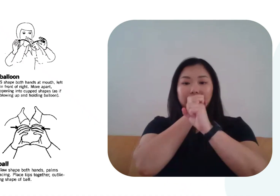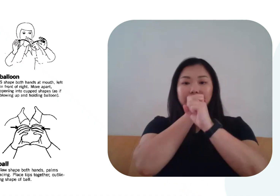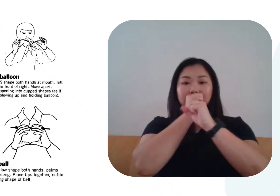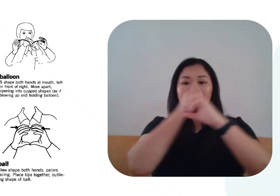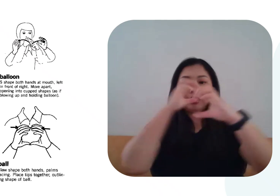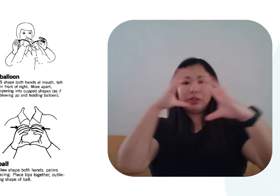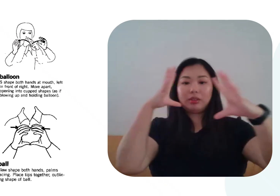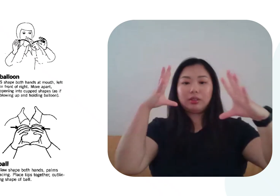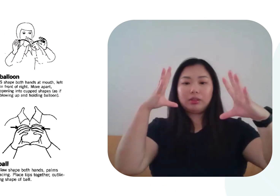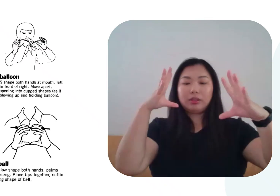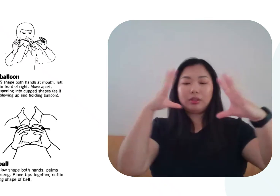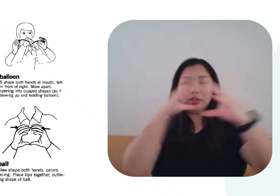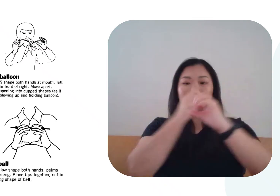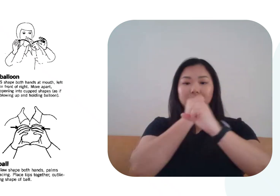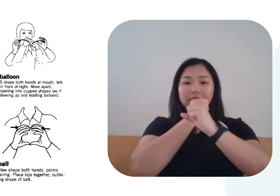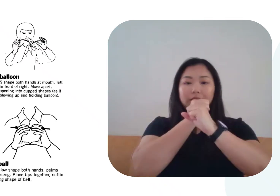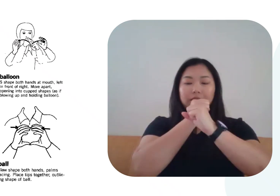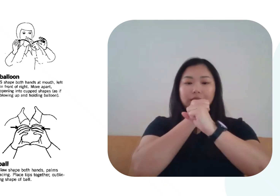Balloon,